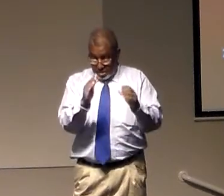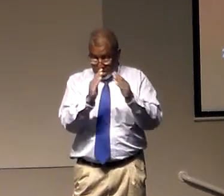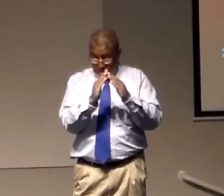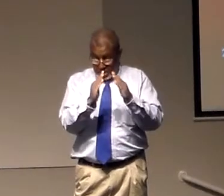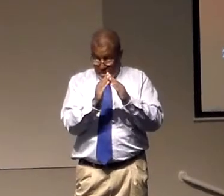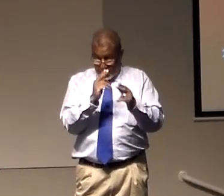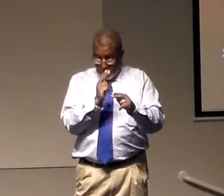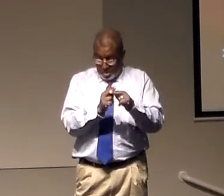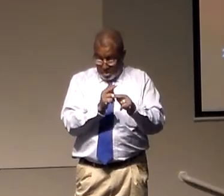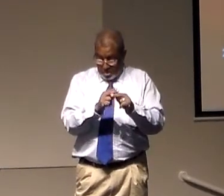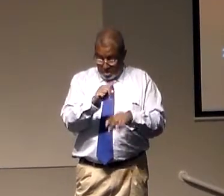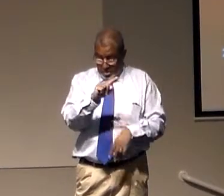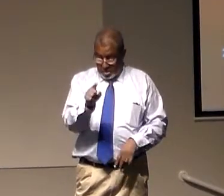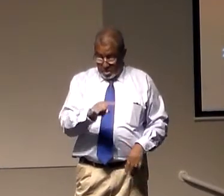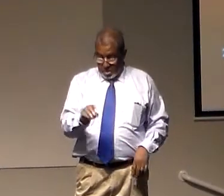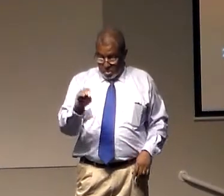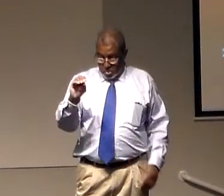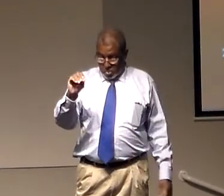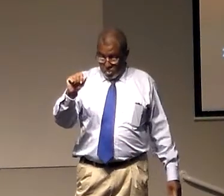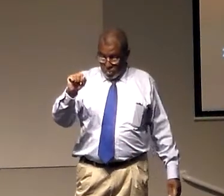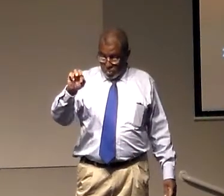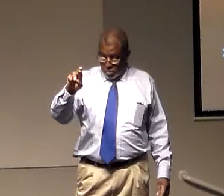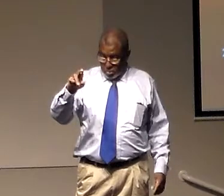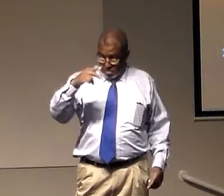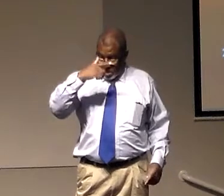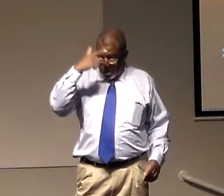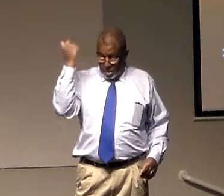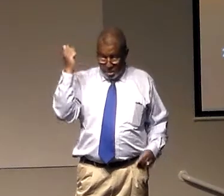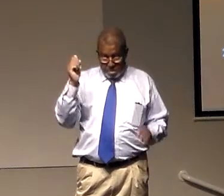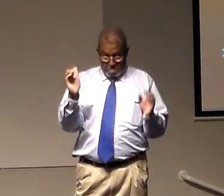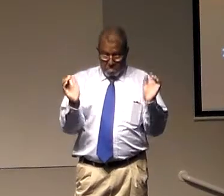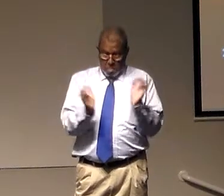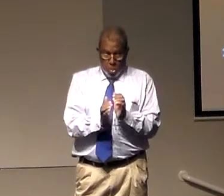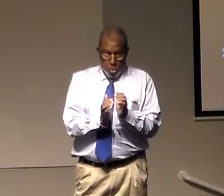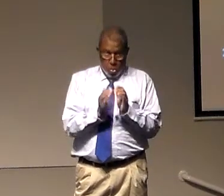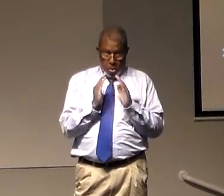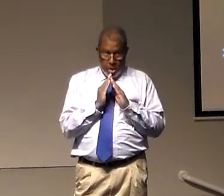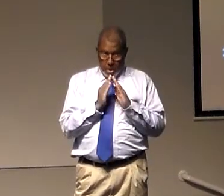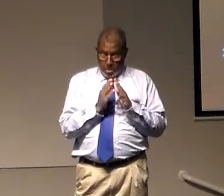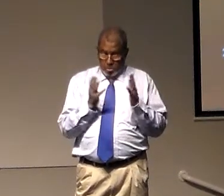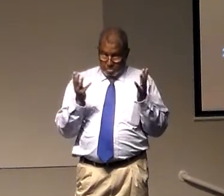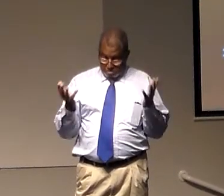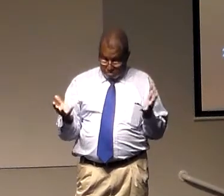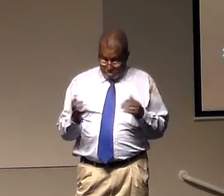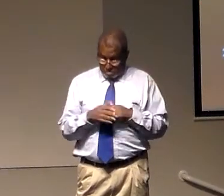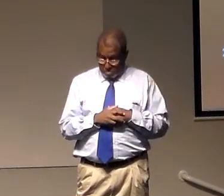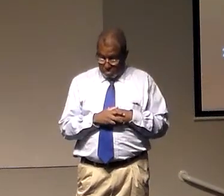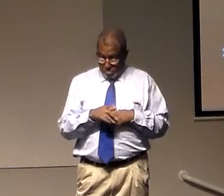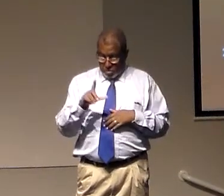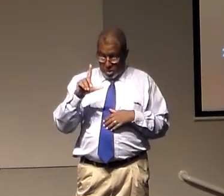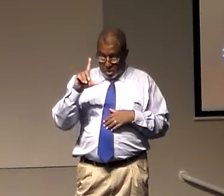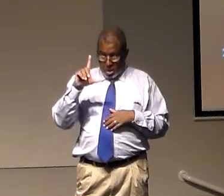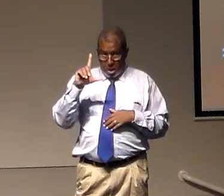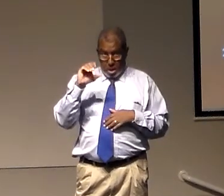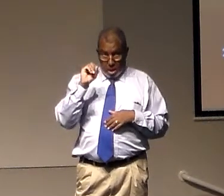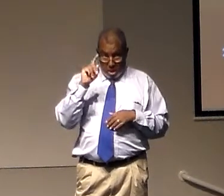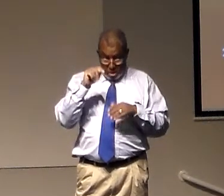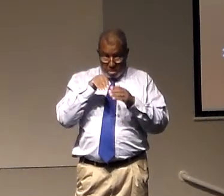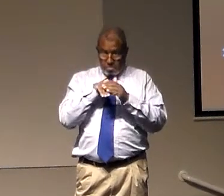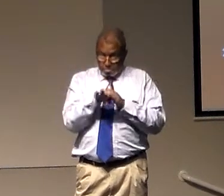That town is named Zoar because it was a small town. Lot